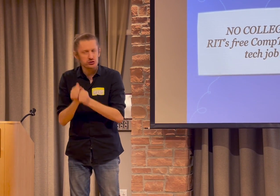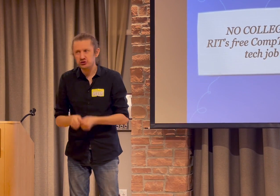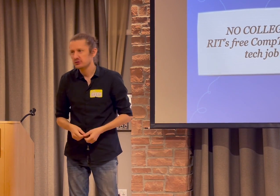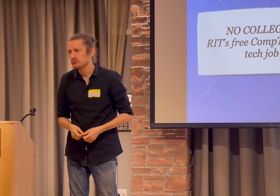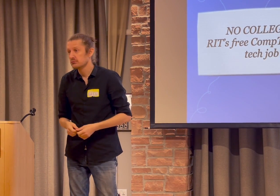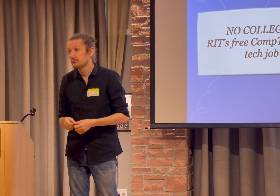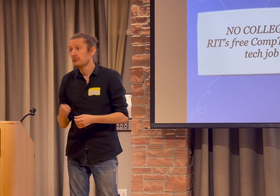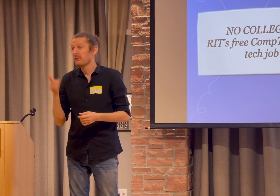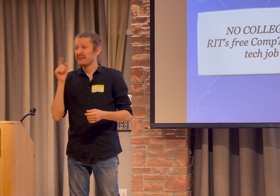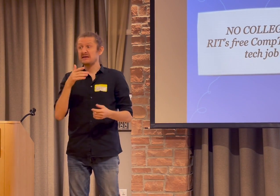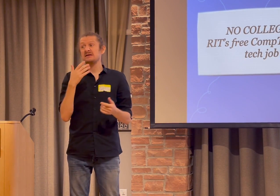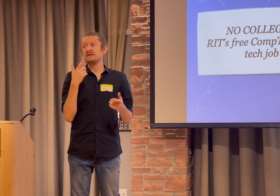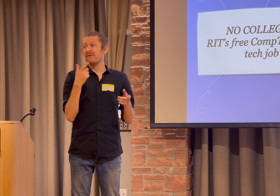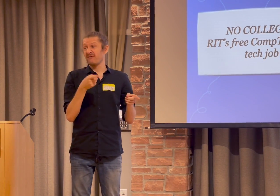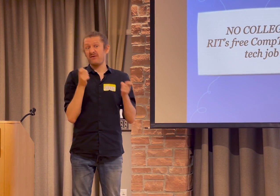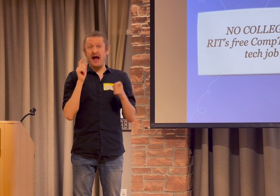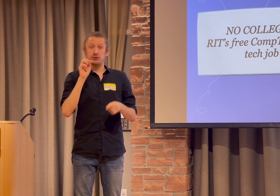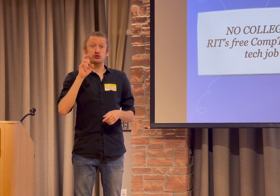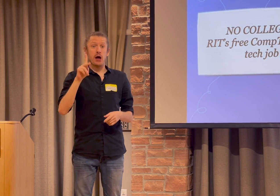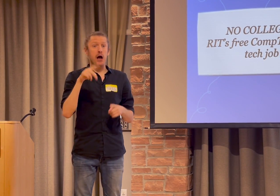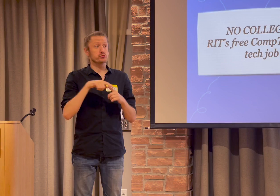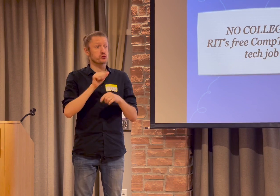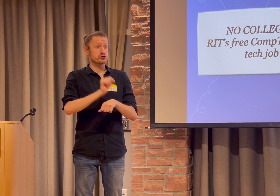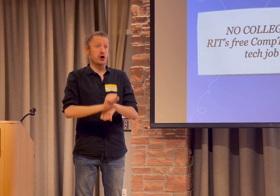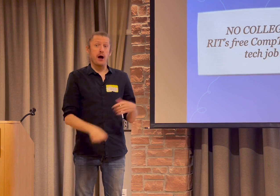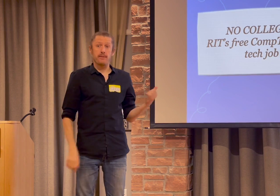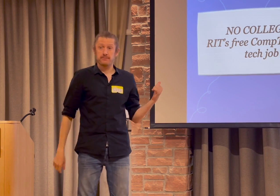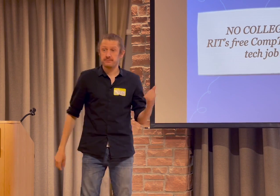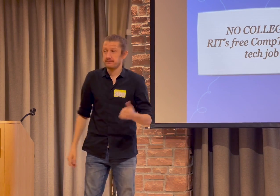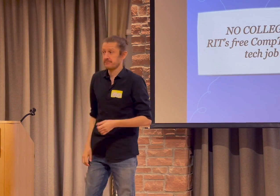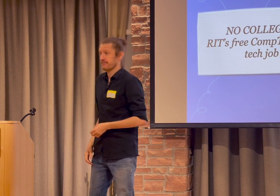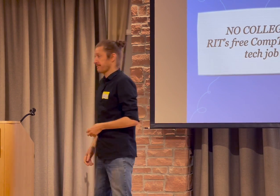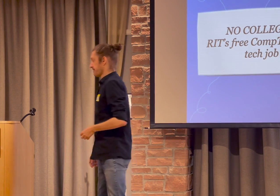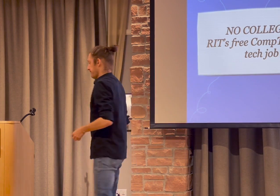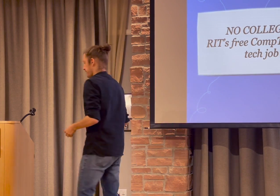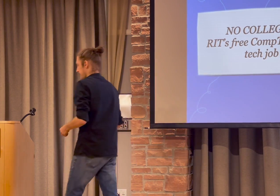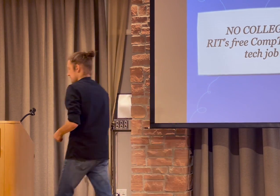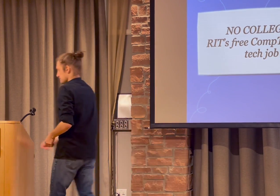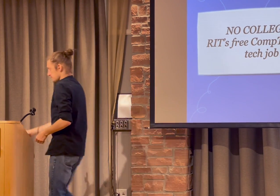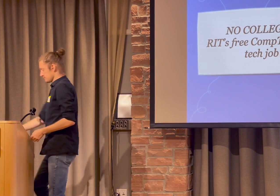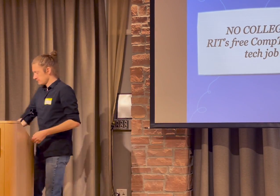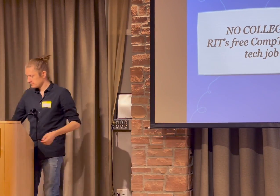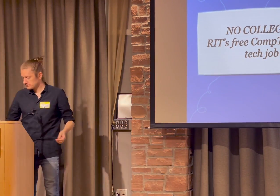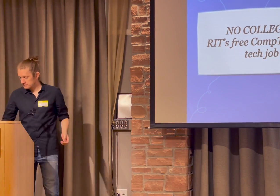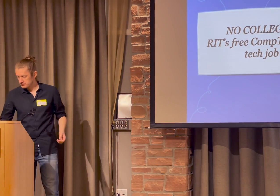spots available, so it is a bit competitive. But that's really a fast track to a